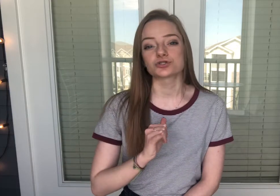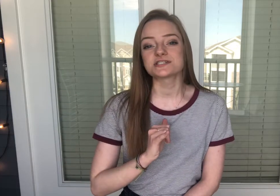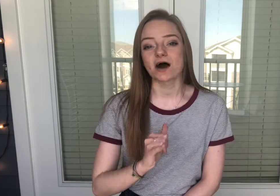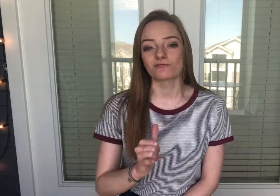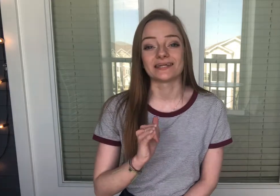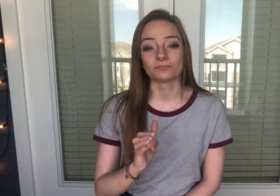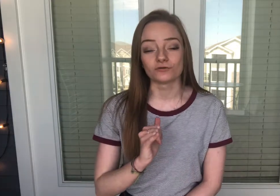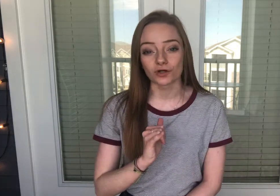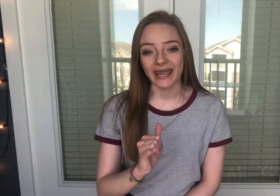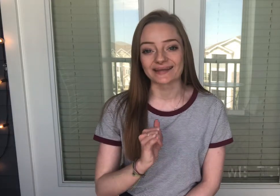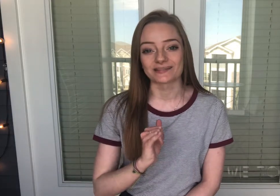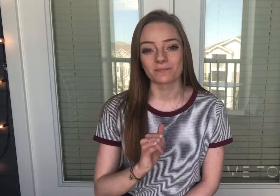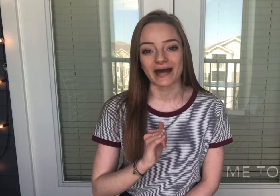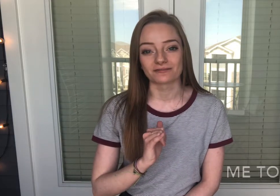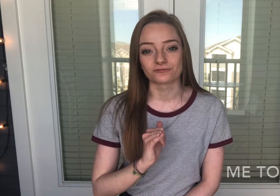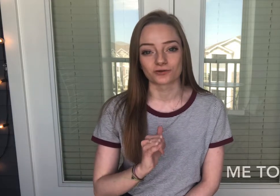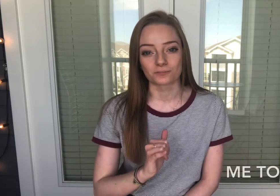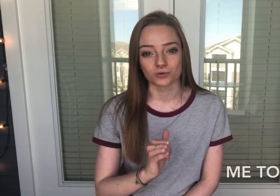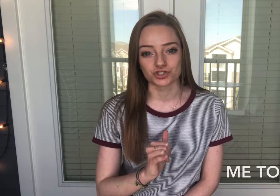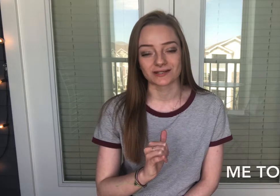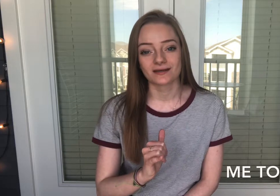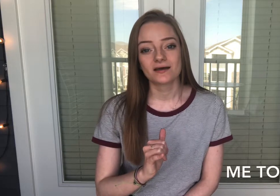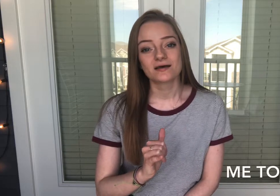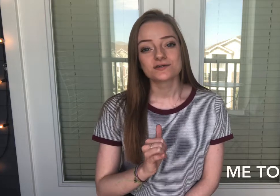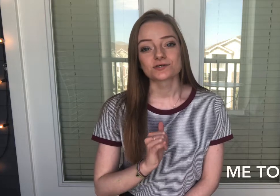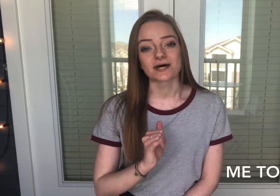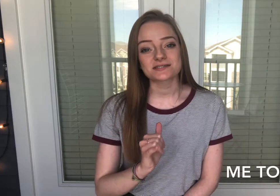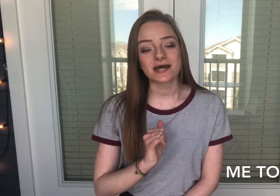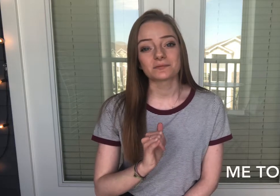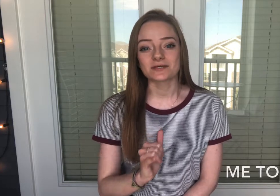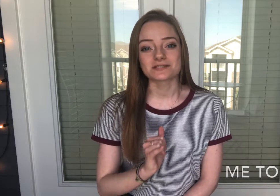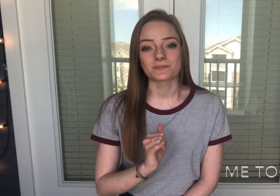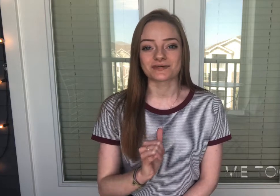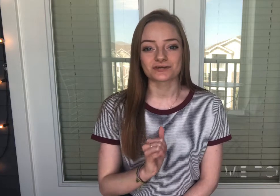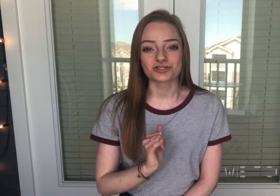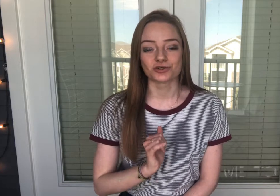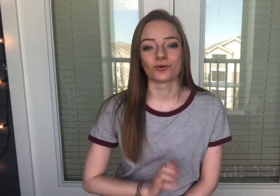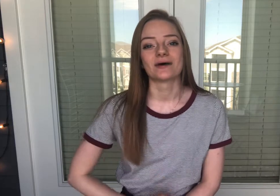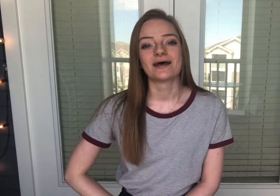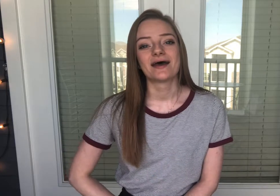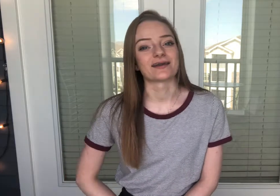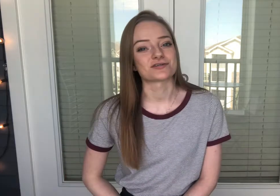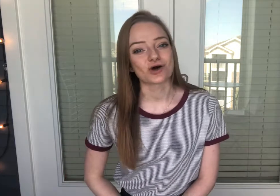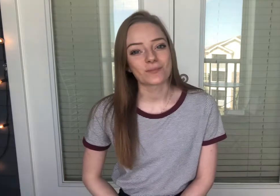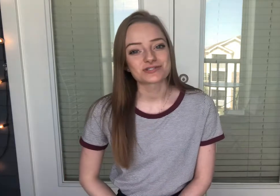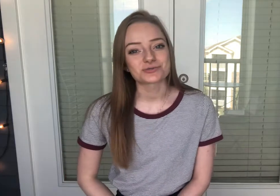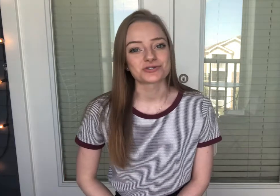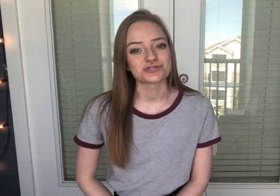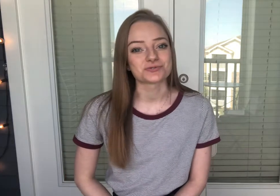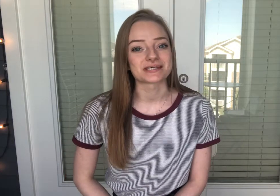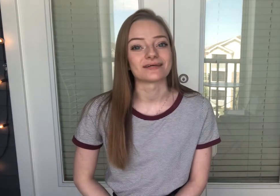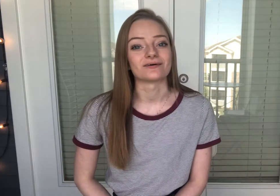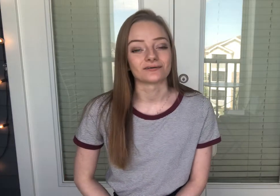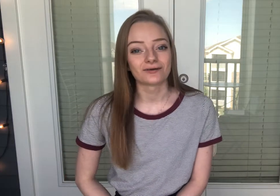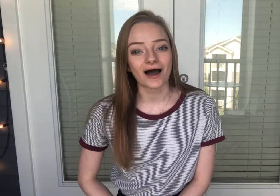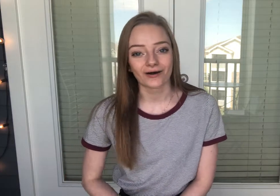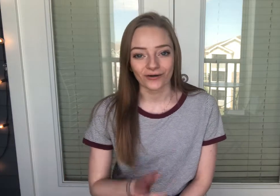yourself and then move your hand in a back and forth motion. So that sign means me too. And I saw my students using it a lot on their